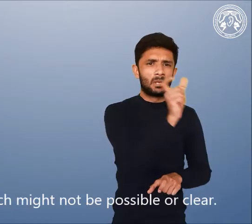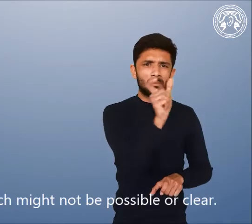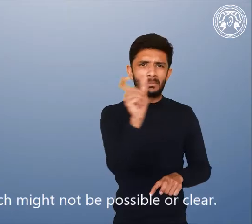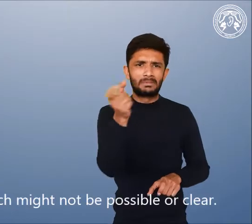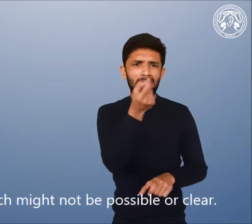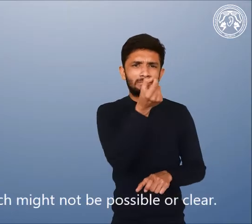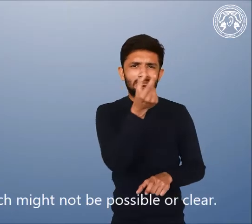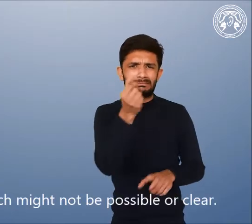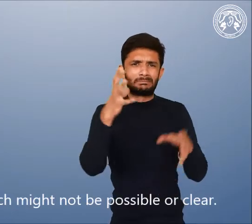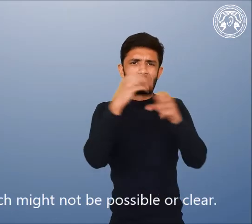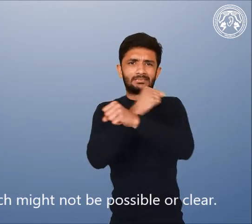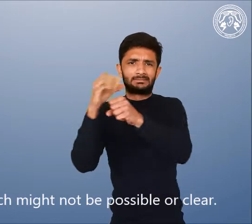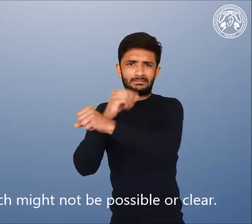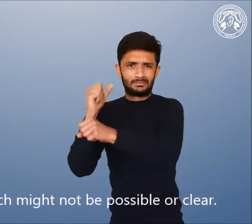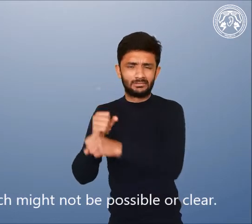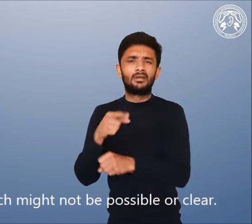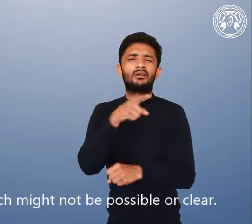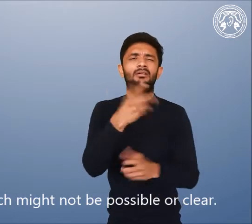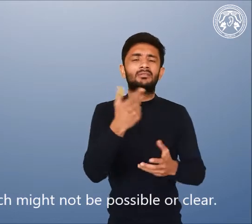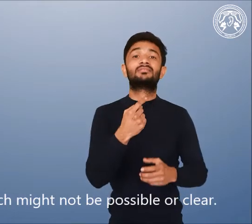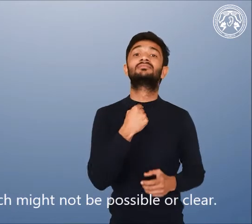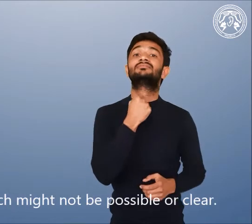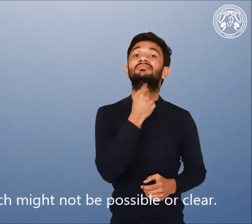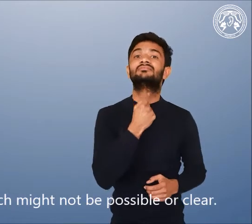As a result, speech might not be possible or clear.